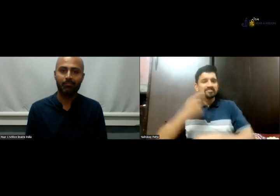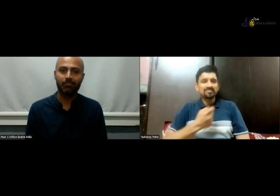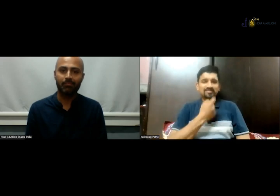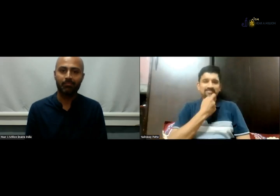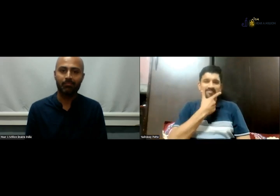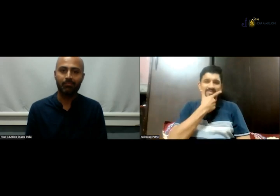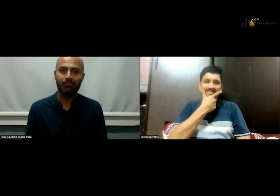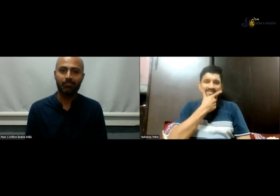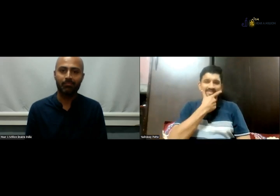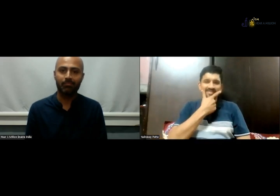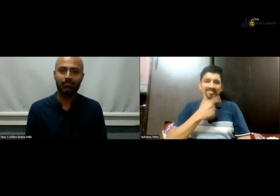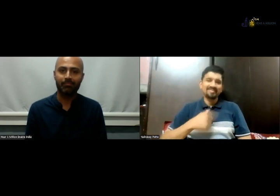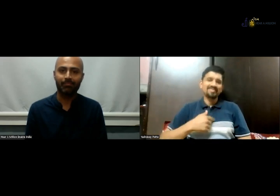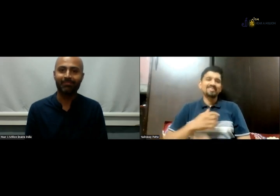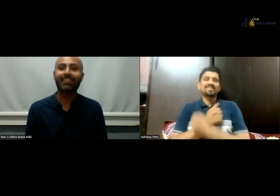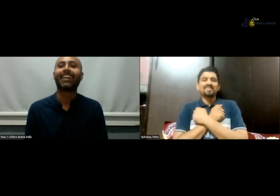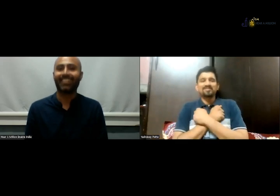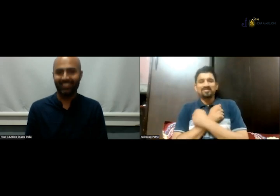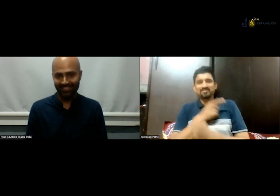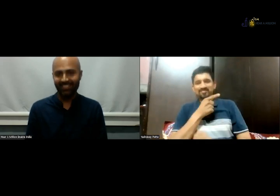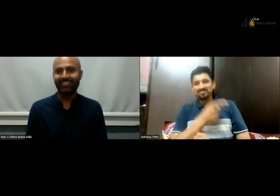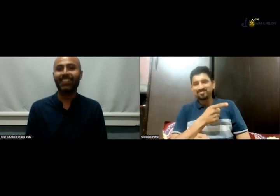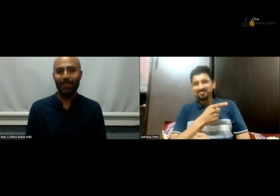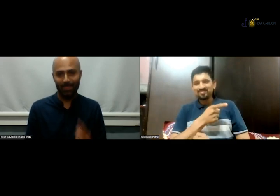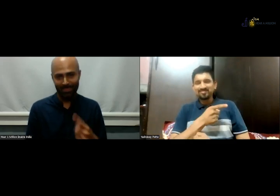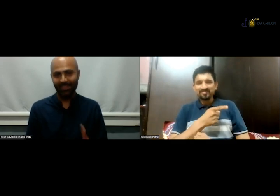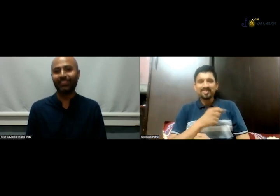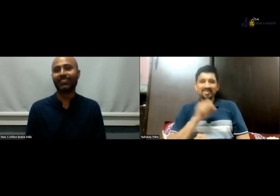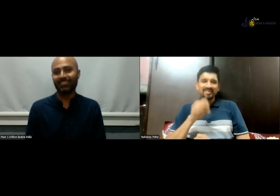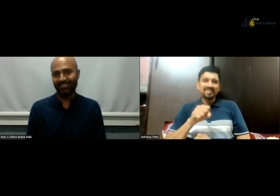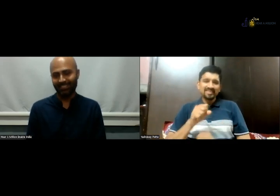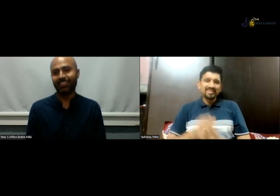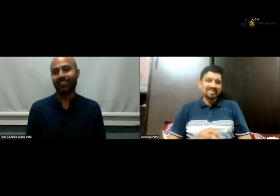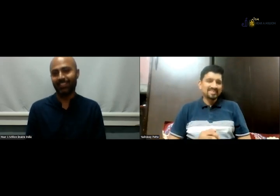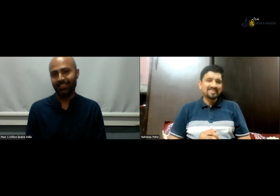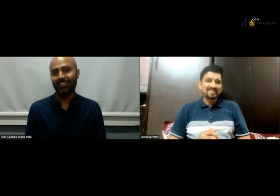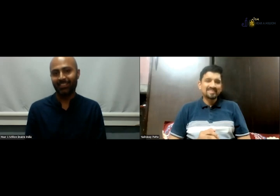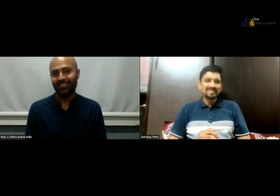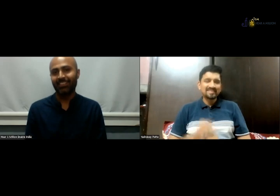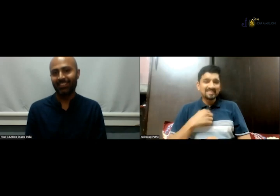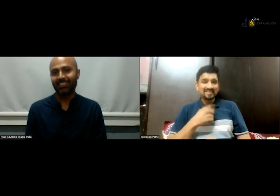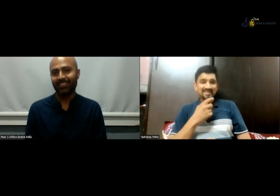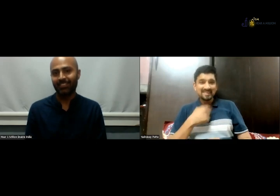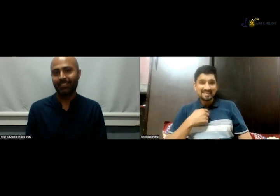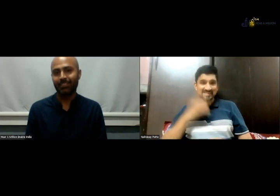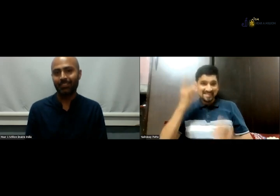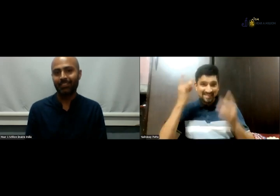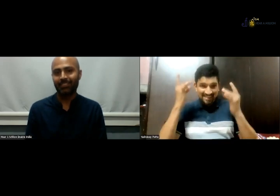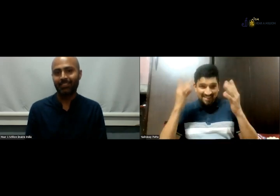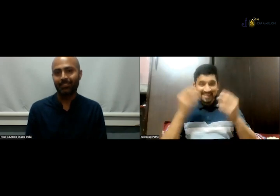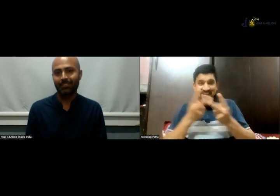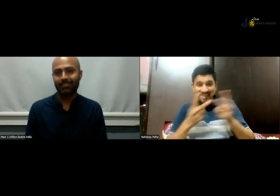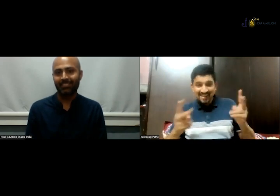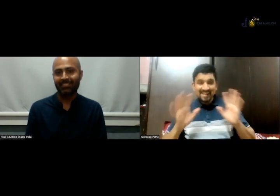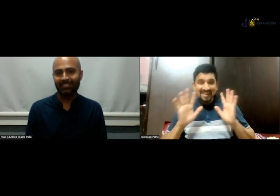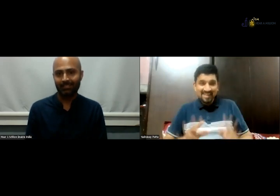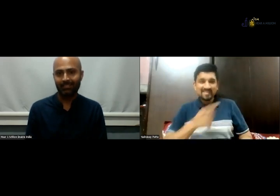Pethe, earlier, she used to smile every day, and I really loved her smile.